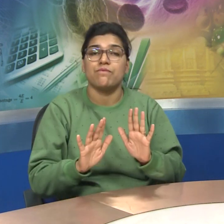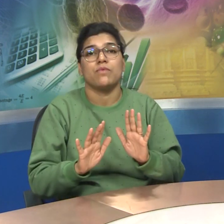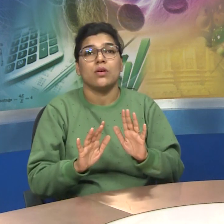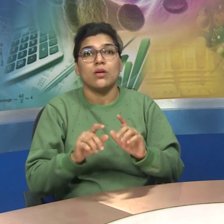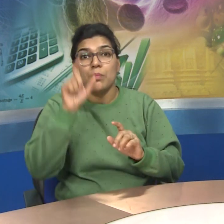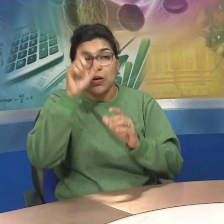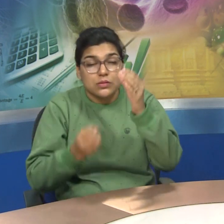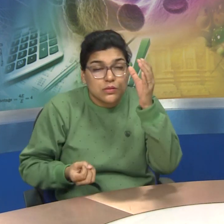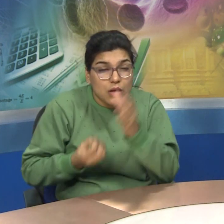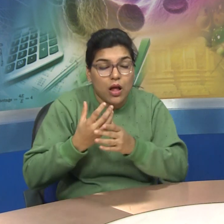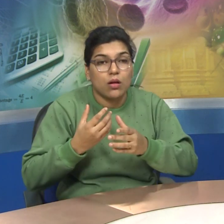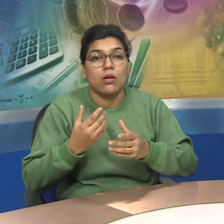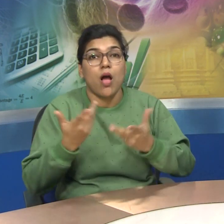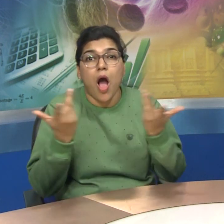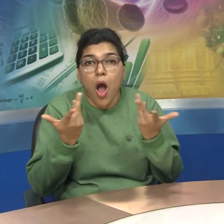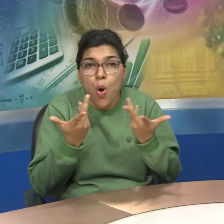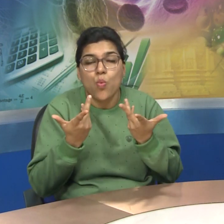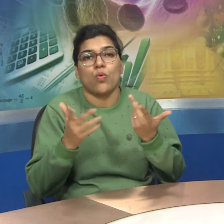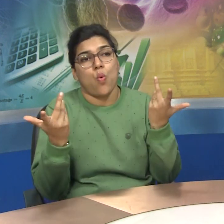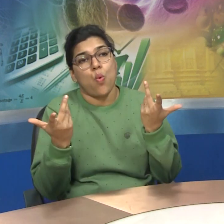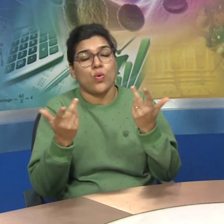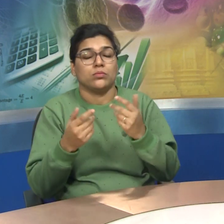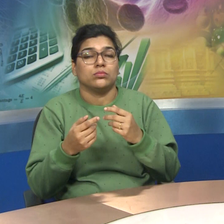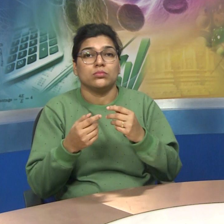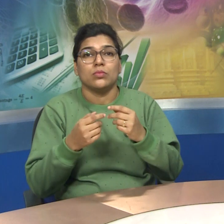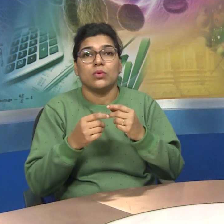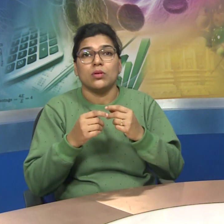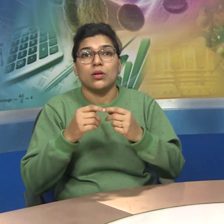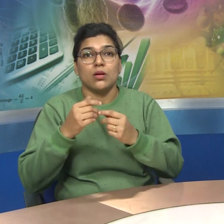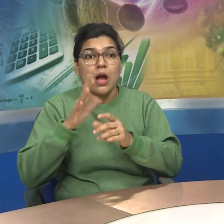Point 1, early books.